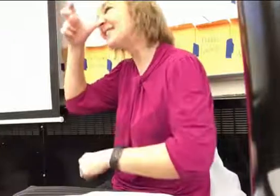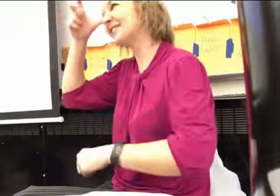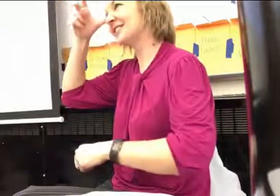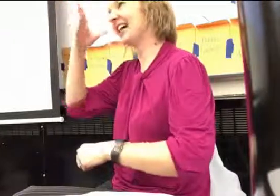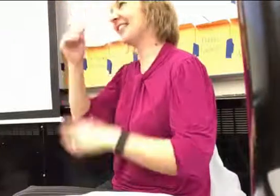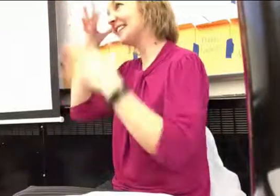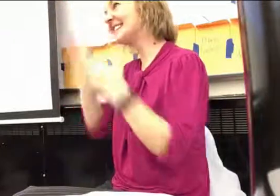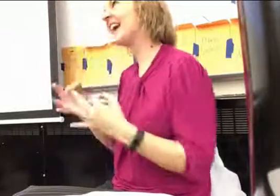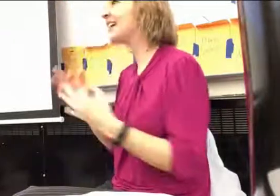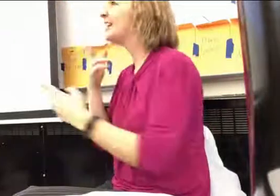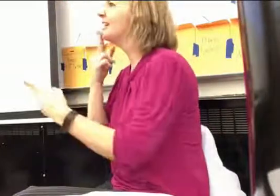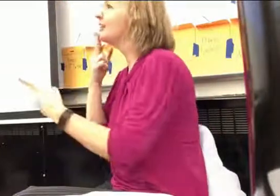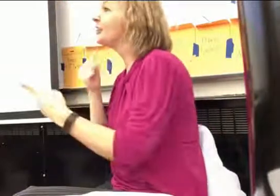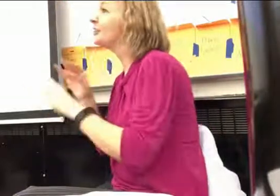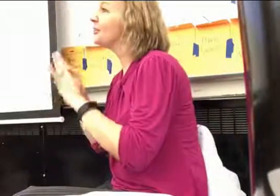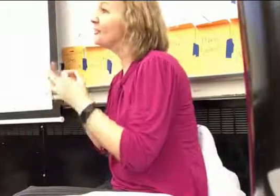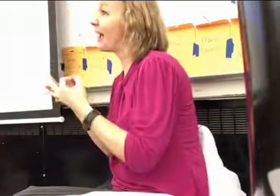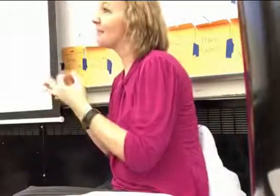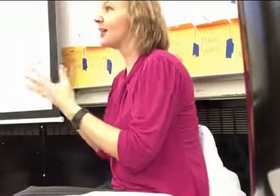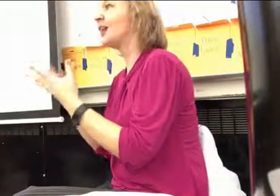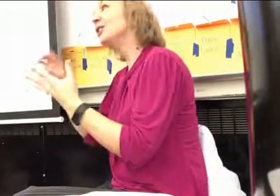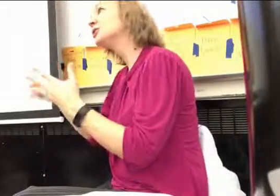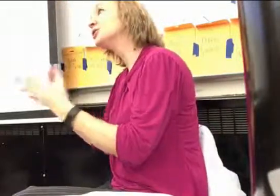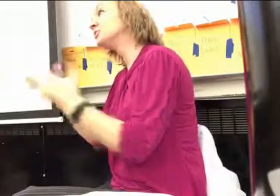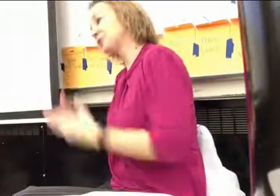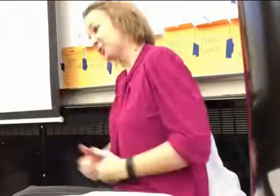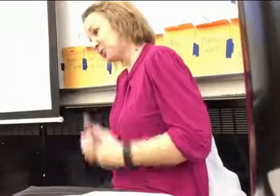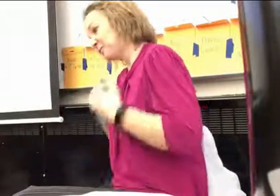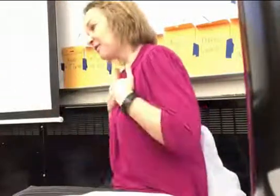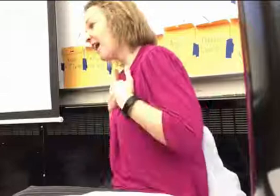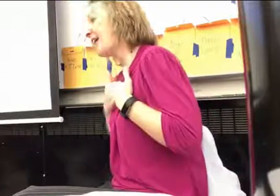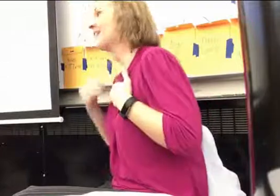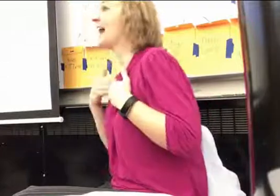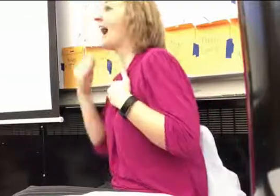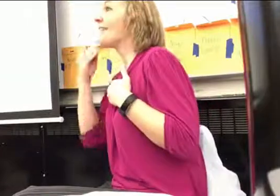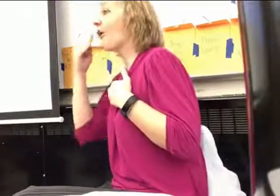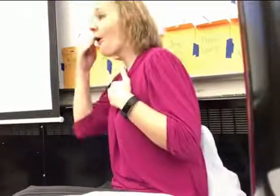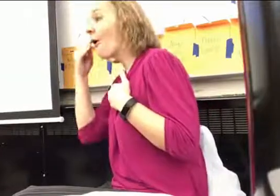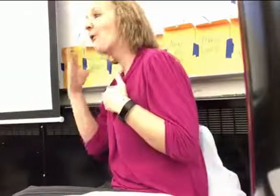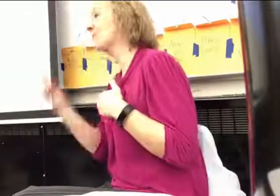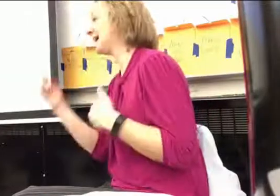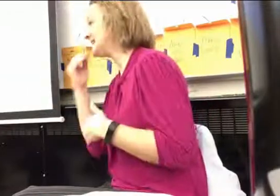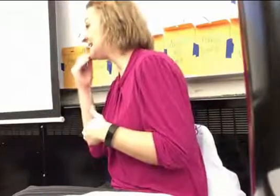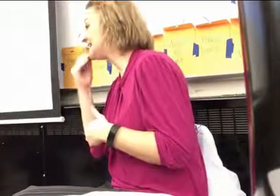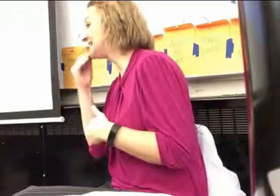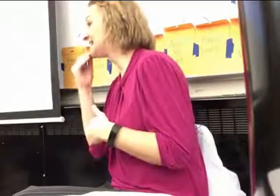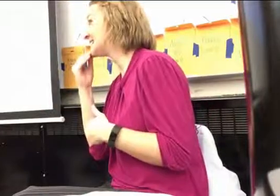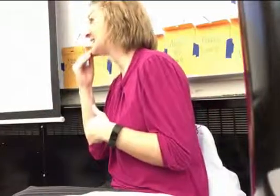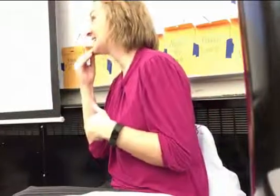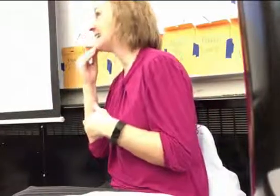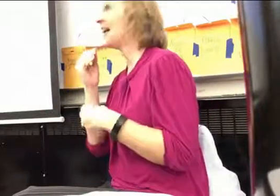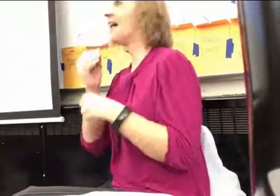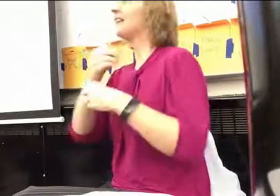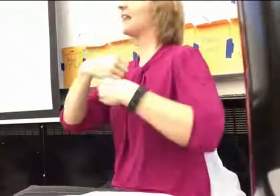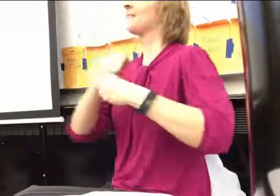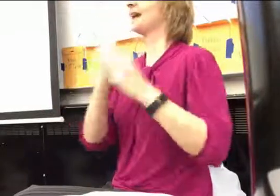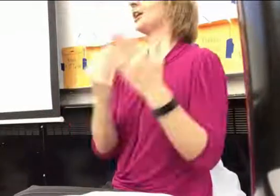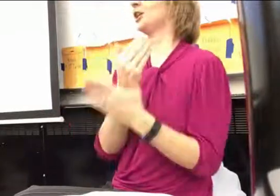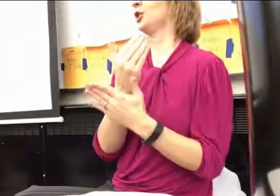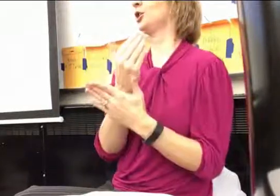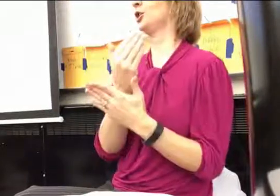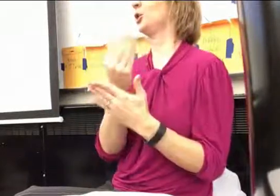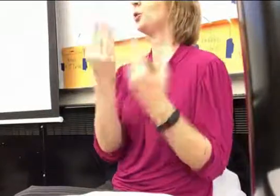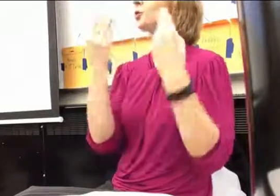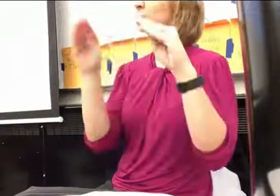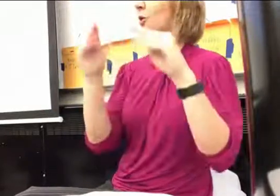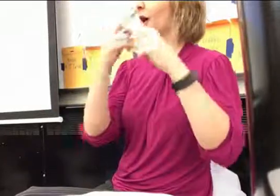this cute family that just wants to survive in the world and have a home and eat, they're going to make a new store called the Awesome Sauce